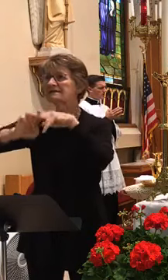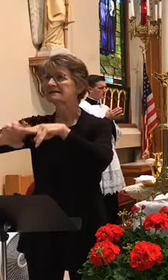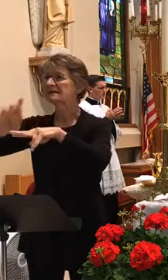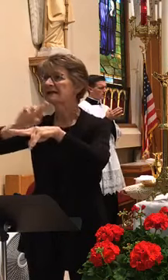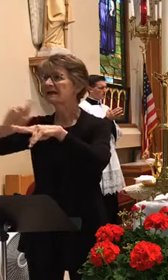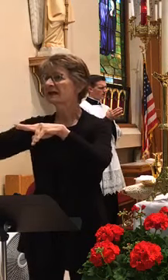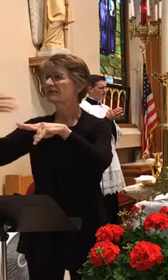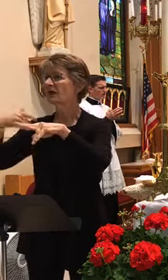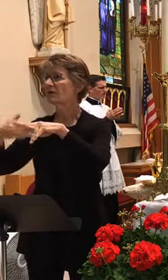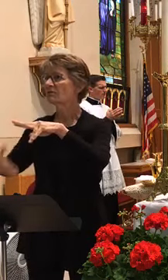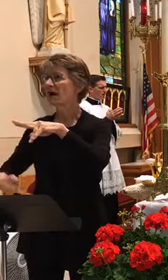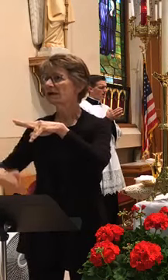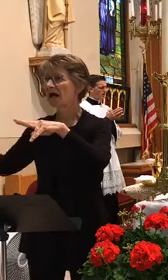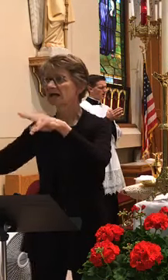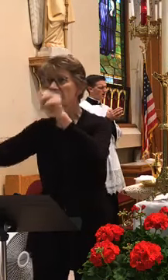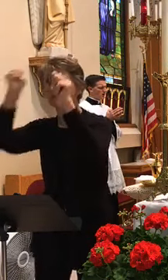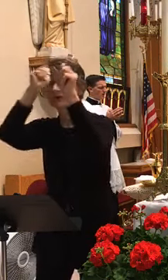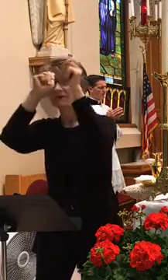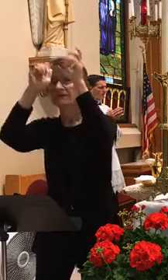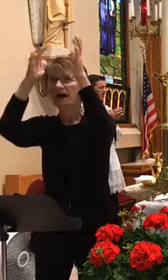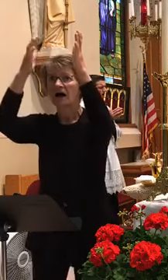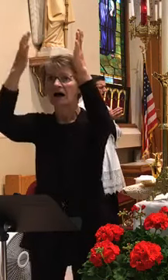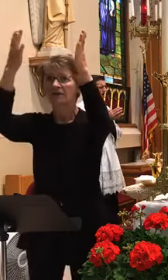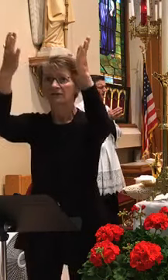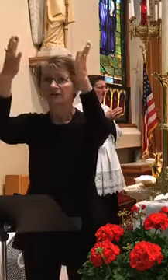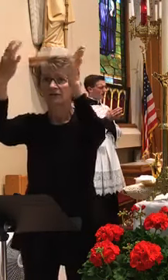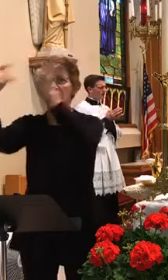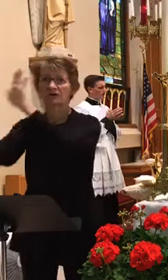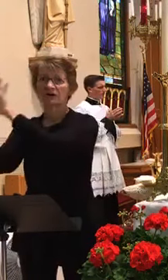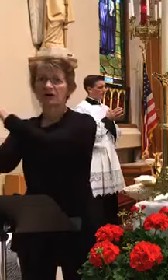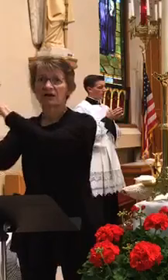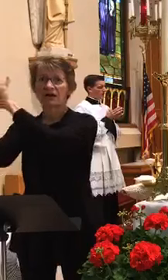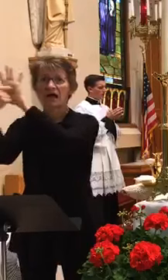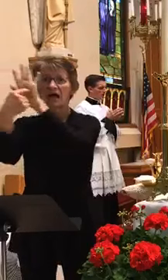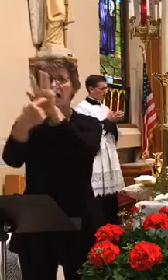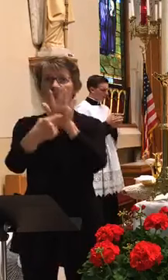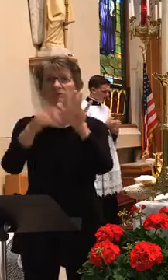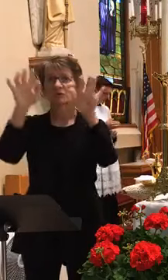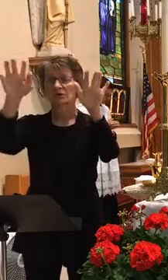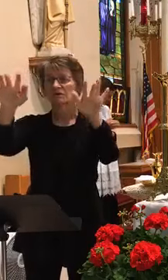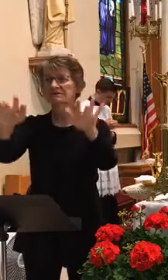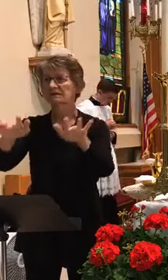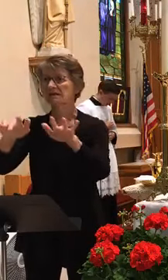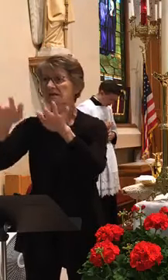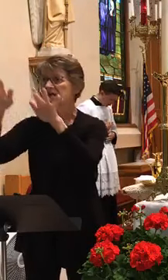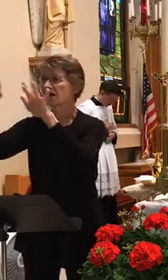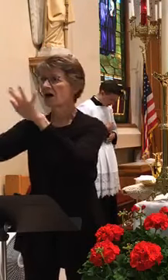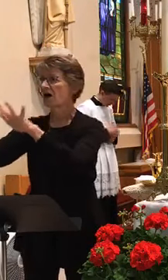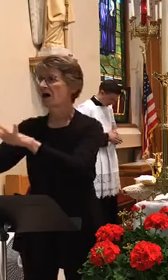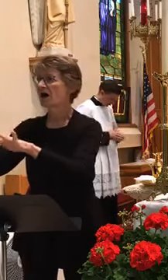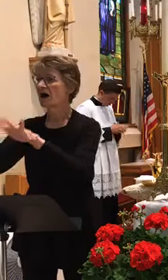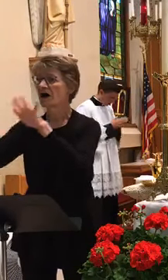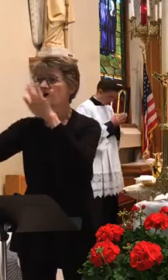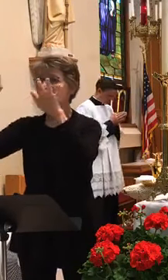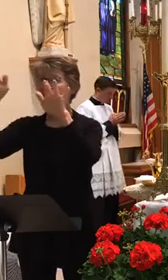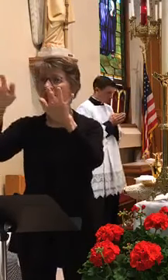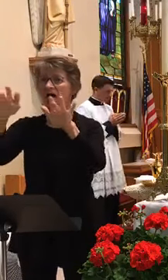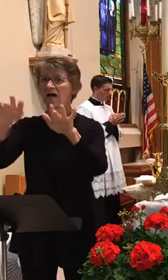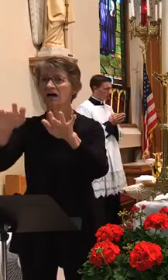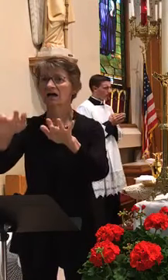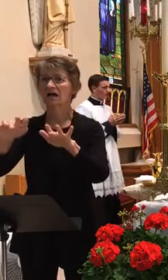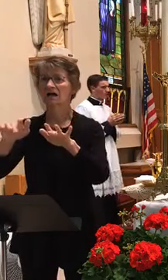You are seated at the right hand of the Father. Have mercy